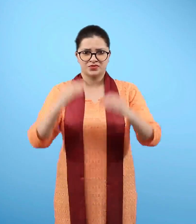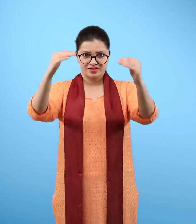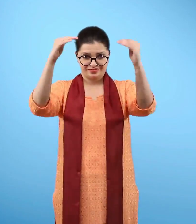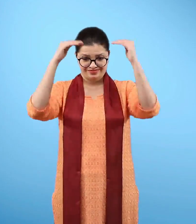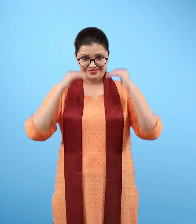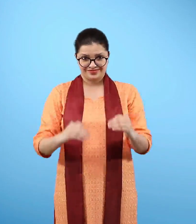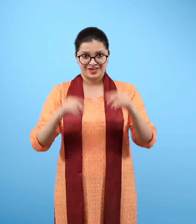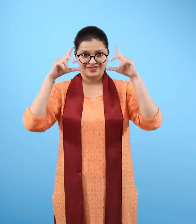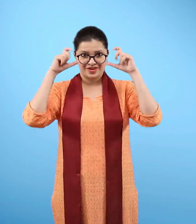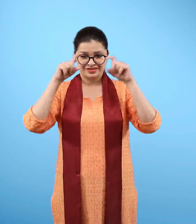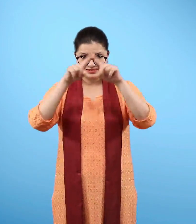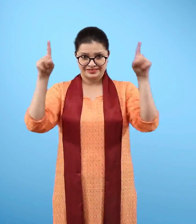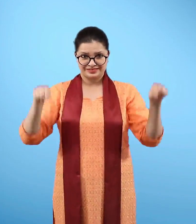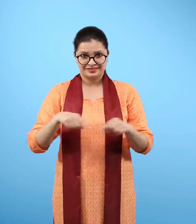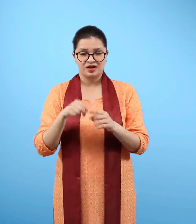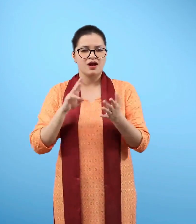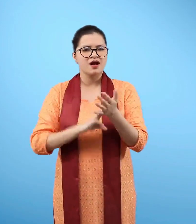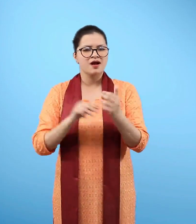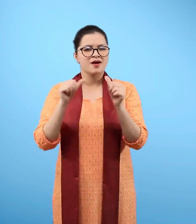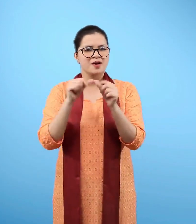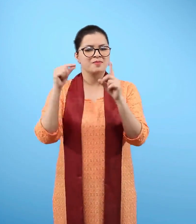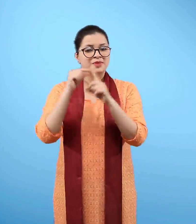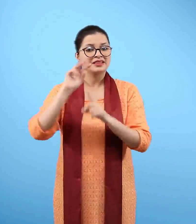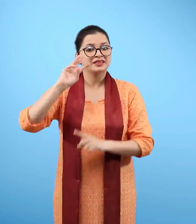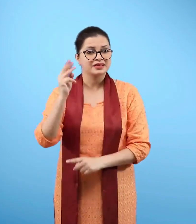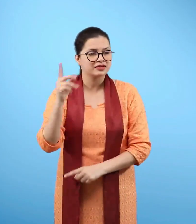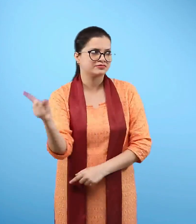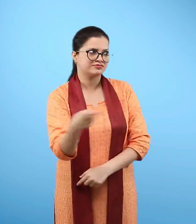Below is a map titled Map 3.